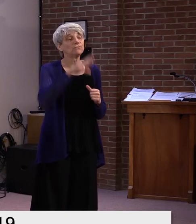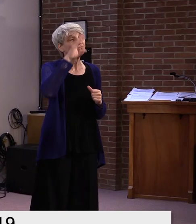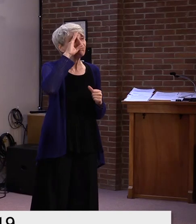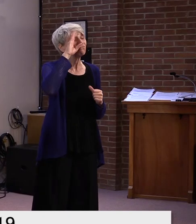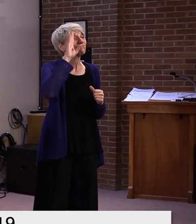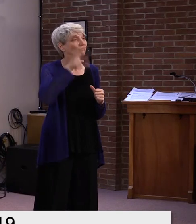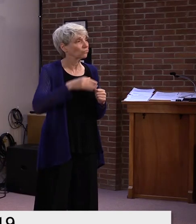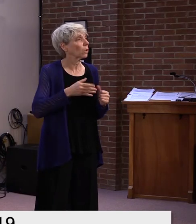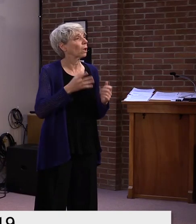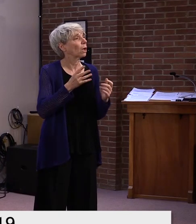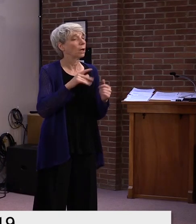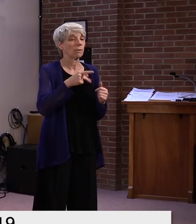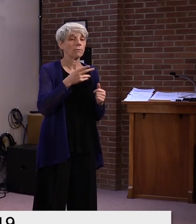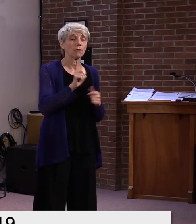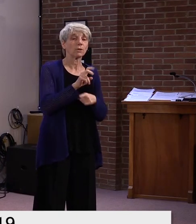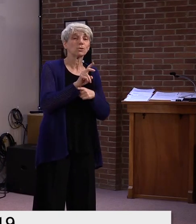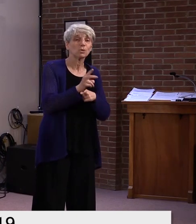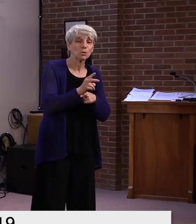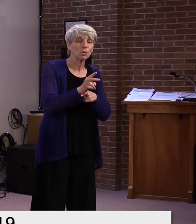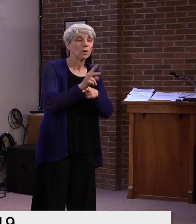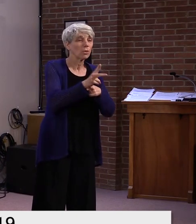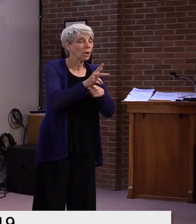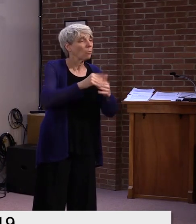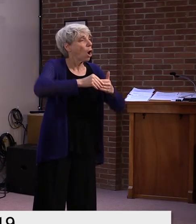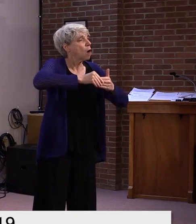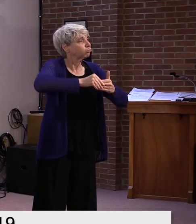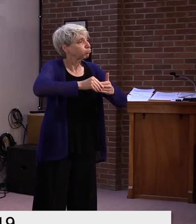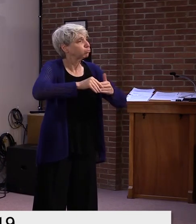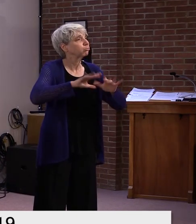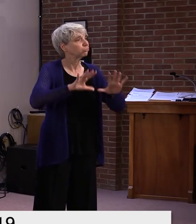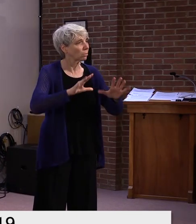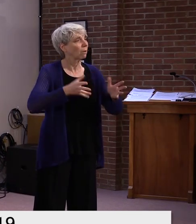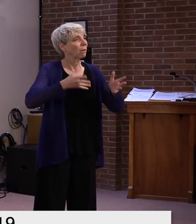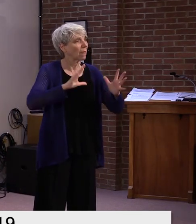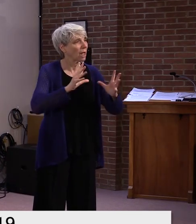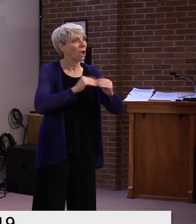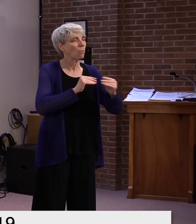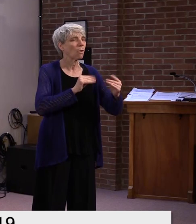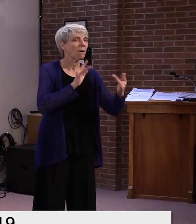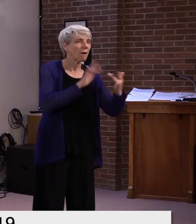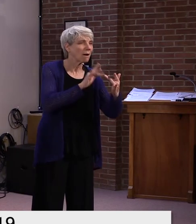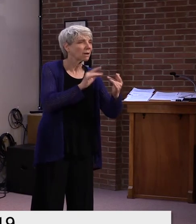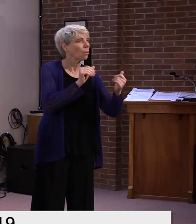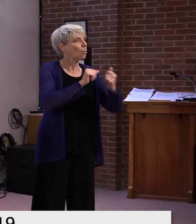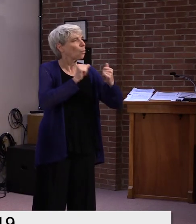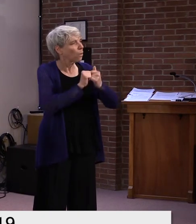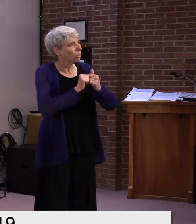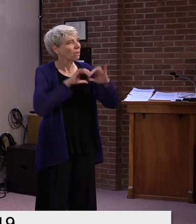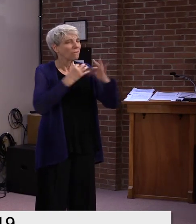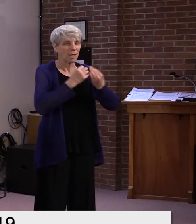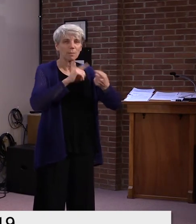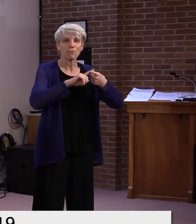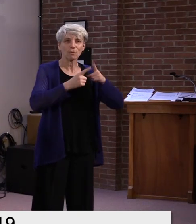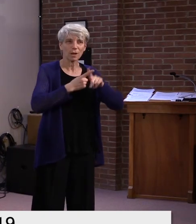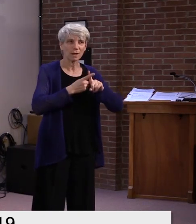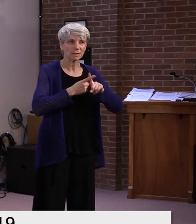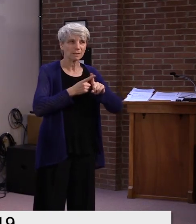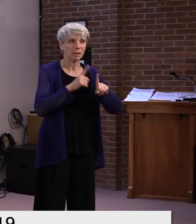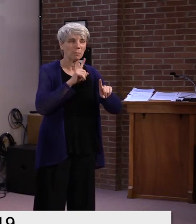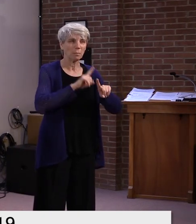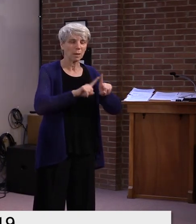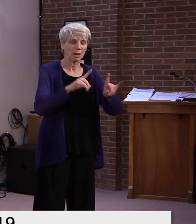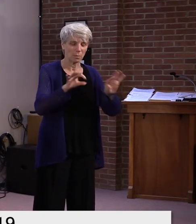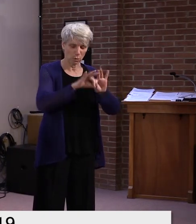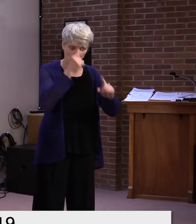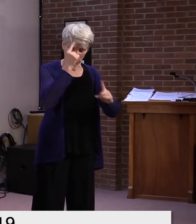the risks and whether they outweigh the benefits in any decision that we make. This is